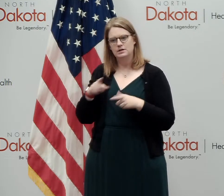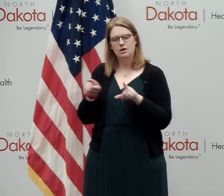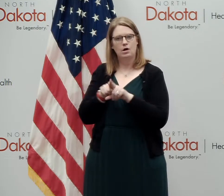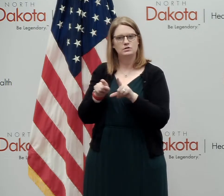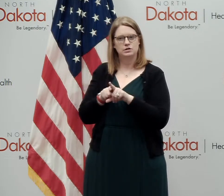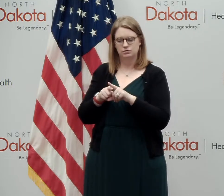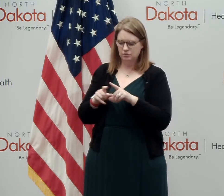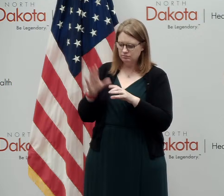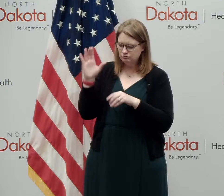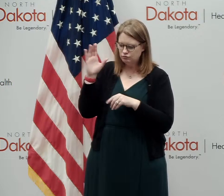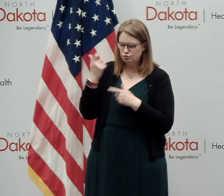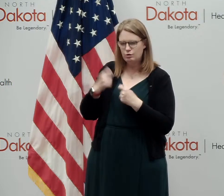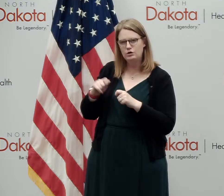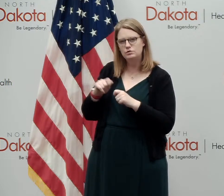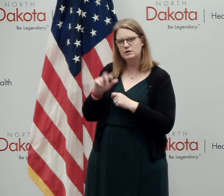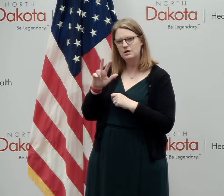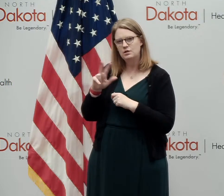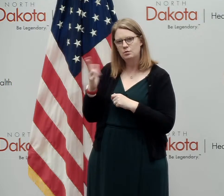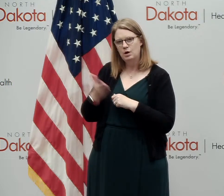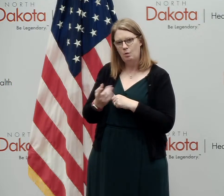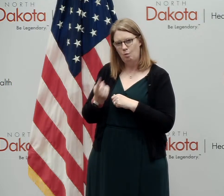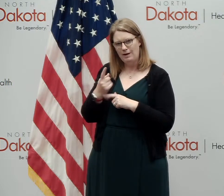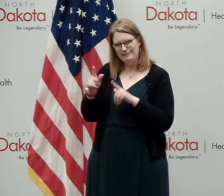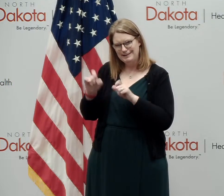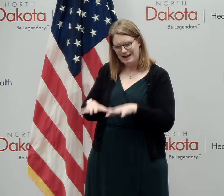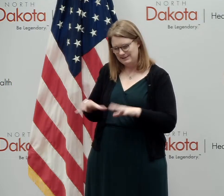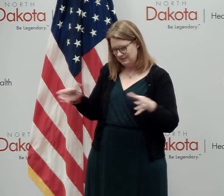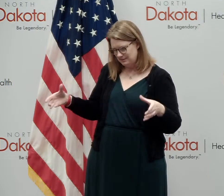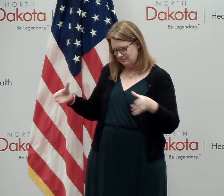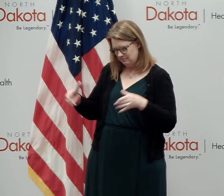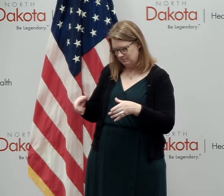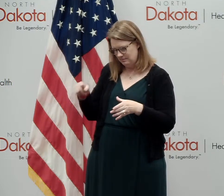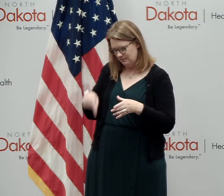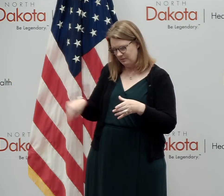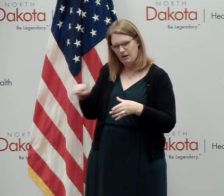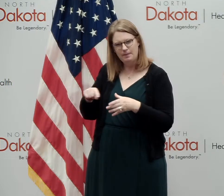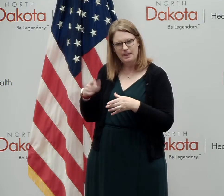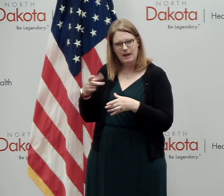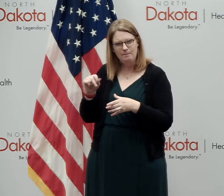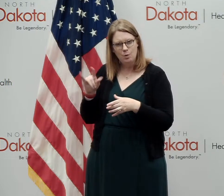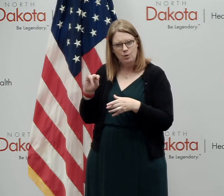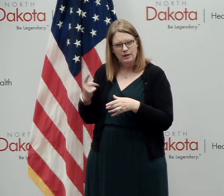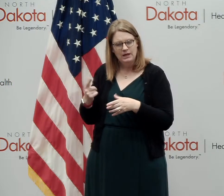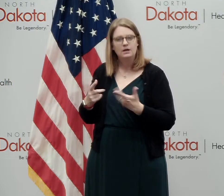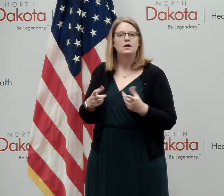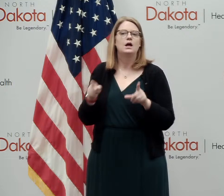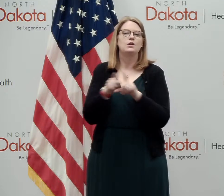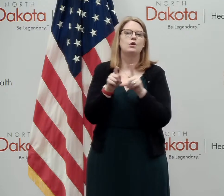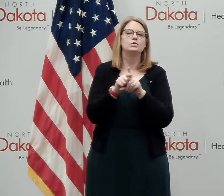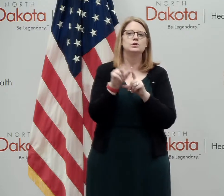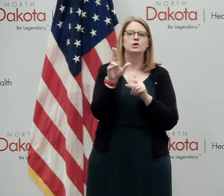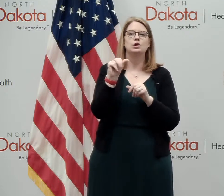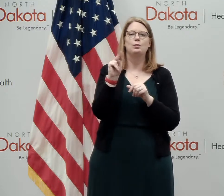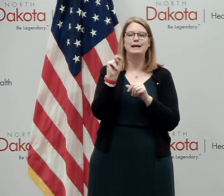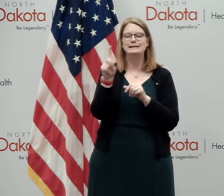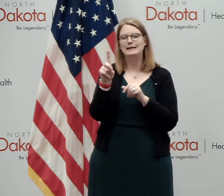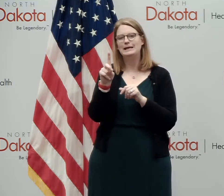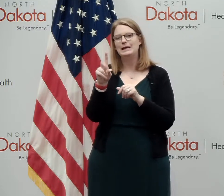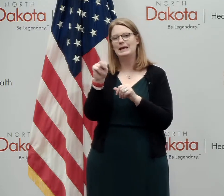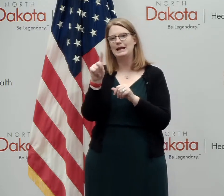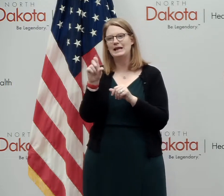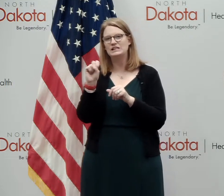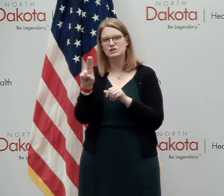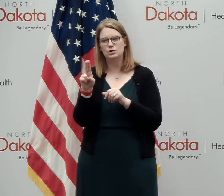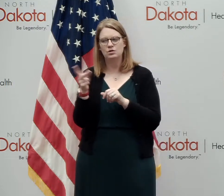at NDSU. We've also engaged students from UND and NDSU from healthcare curriculums to get